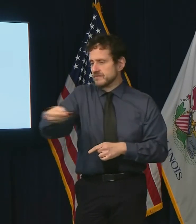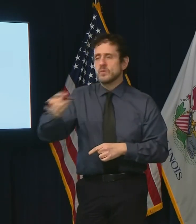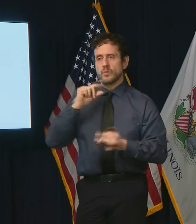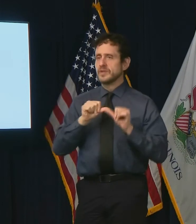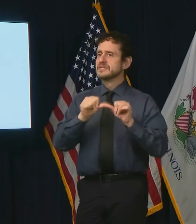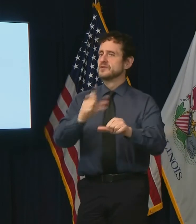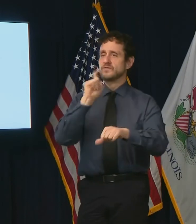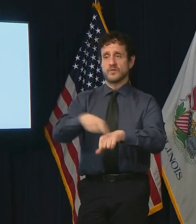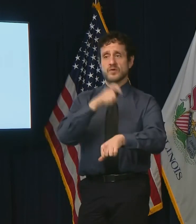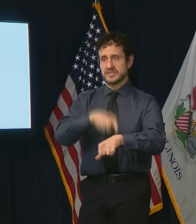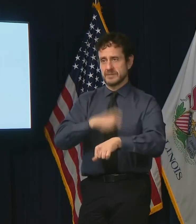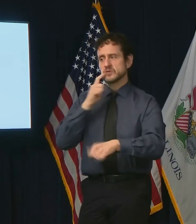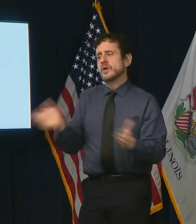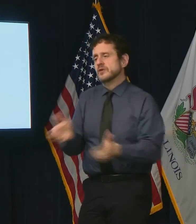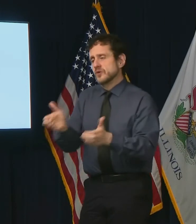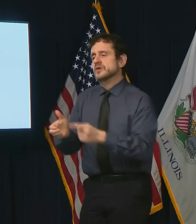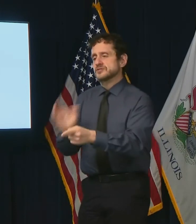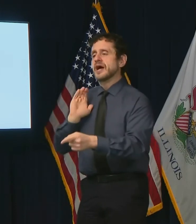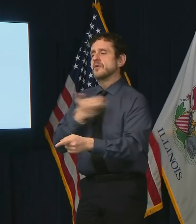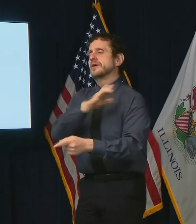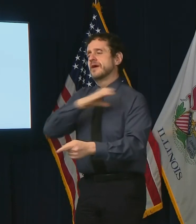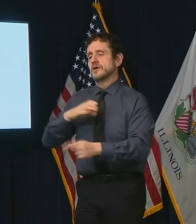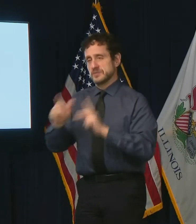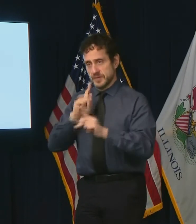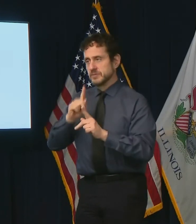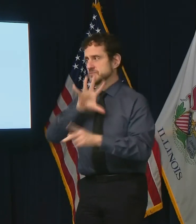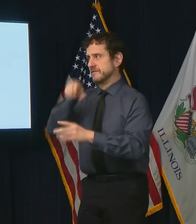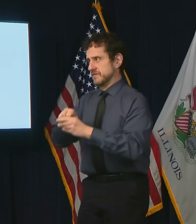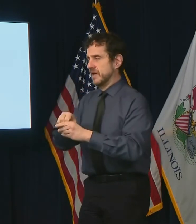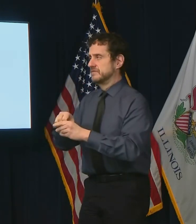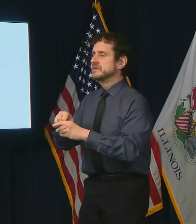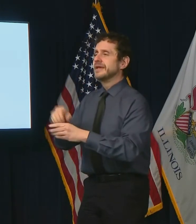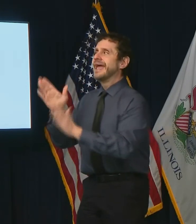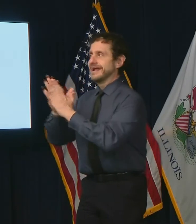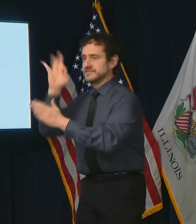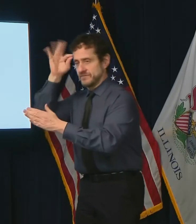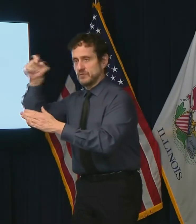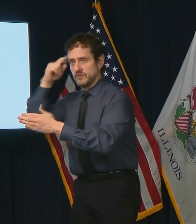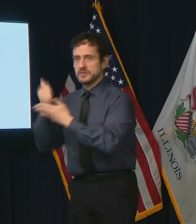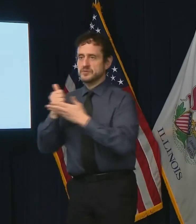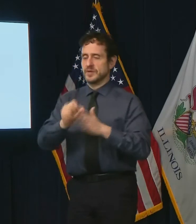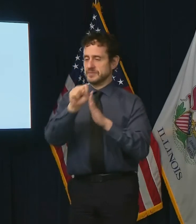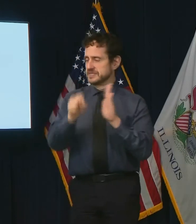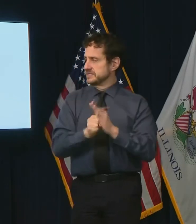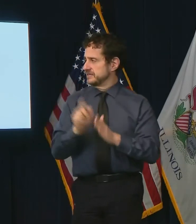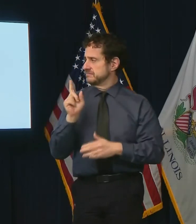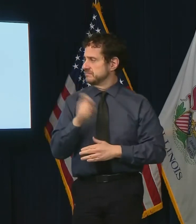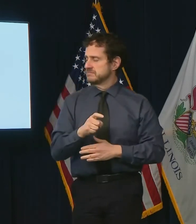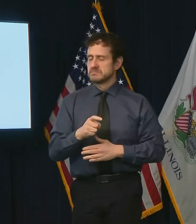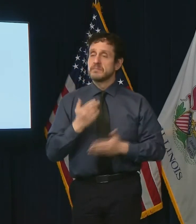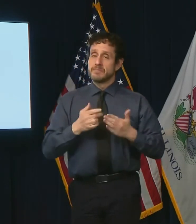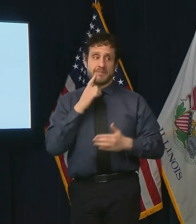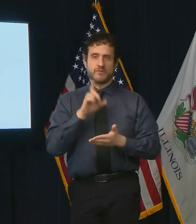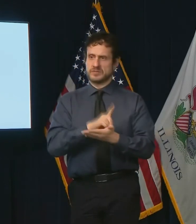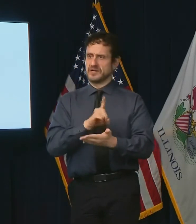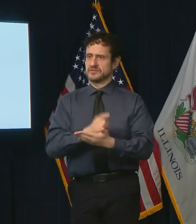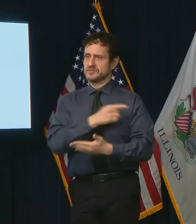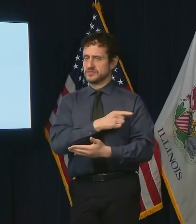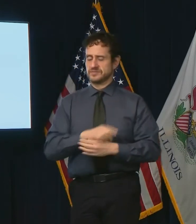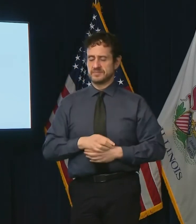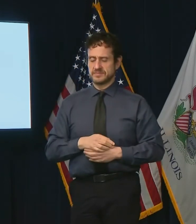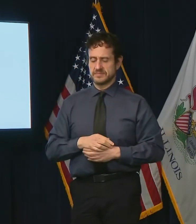congressional delegation to get involved and help the state. Dean Olson at the SGR. This is probably best for Dr. Ezike. What